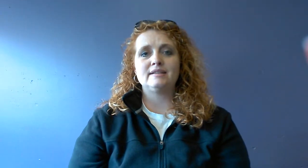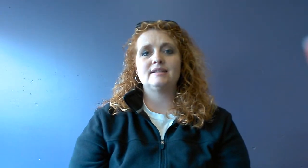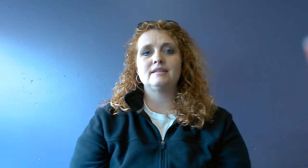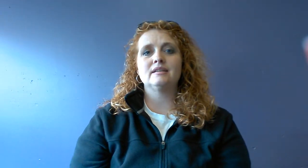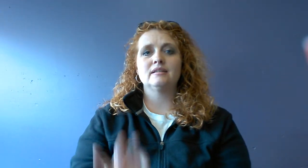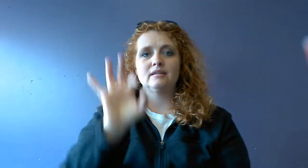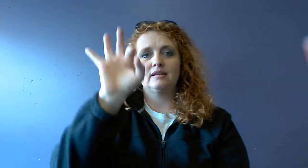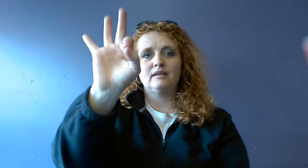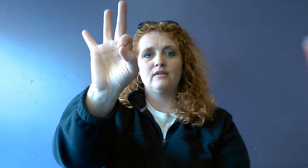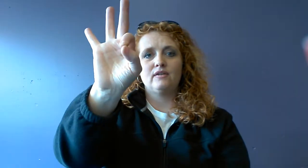France.